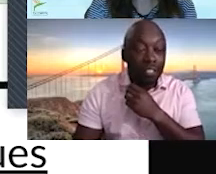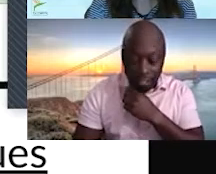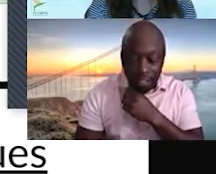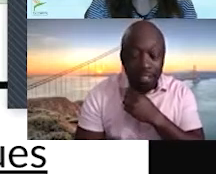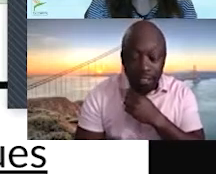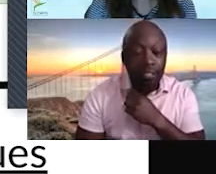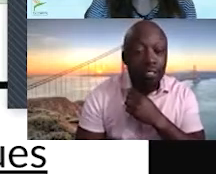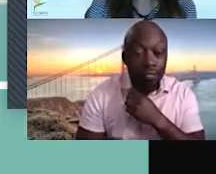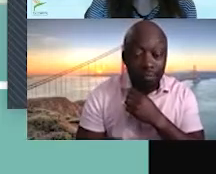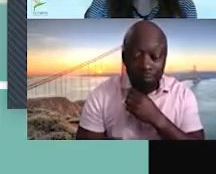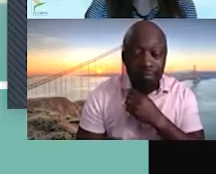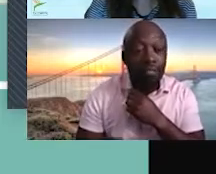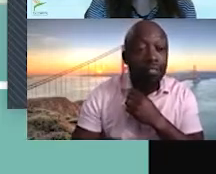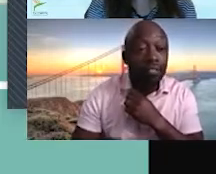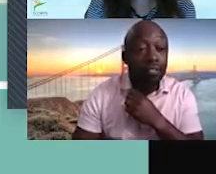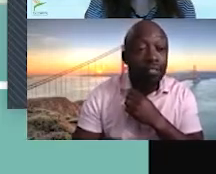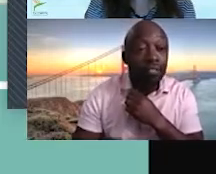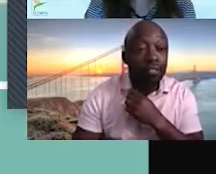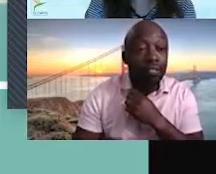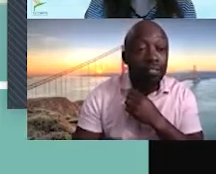Oh, sorry.